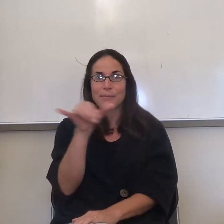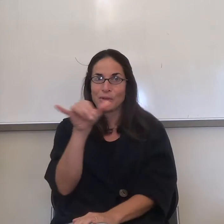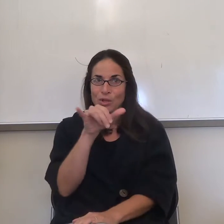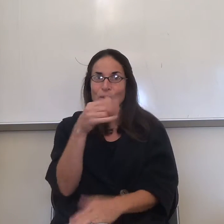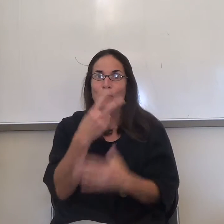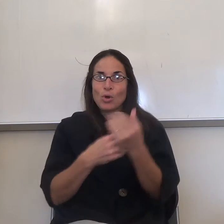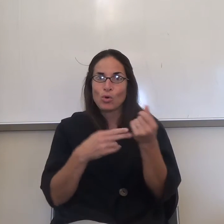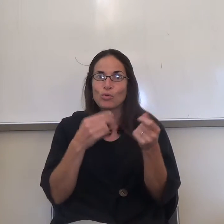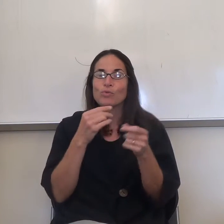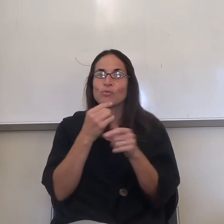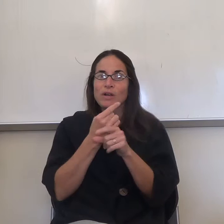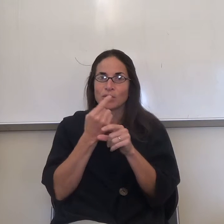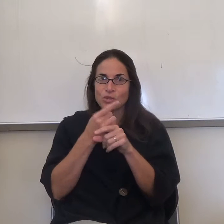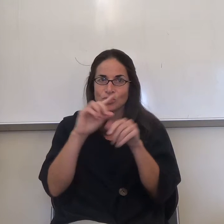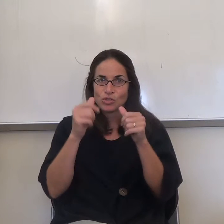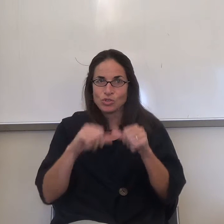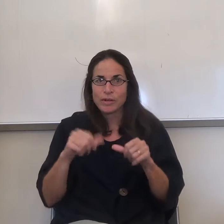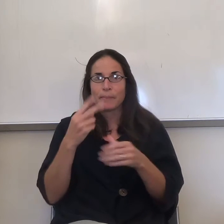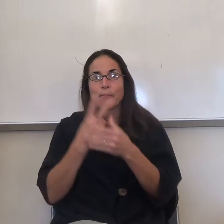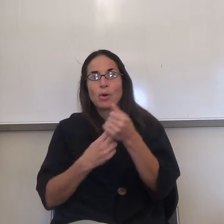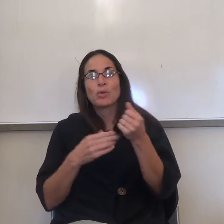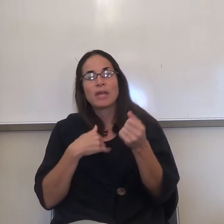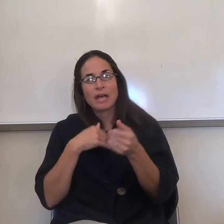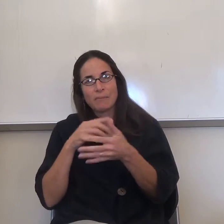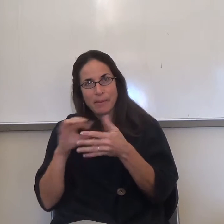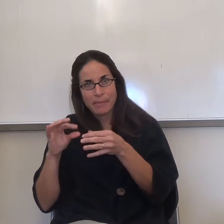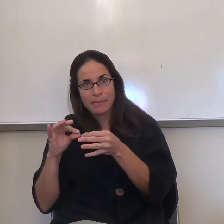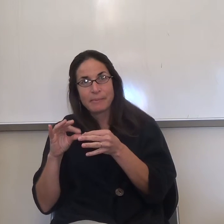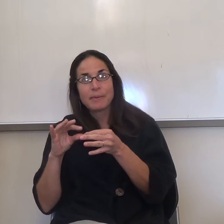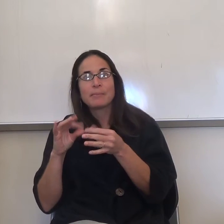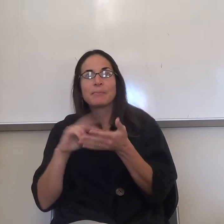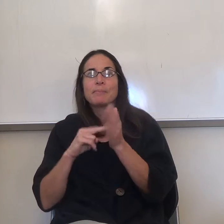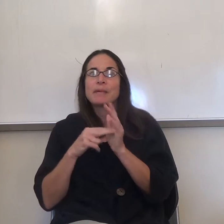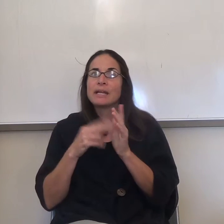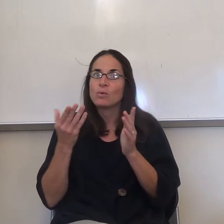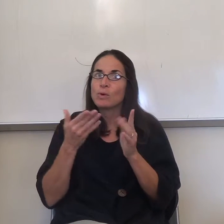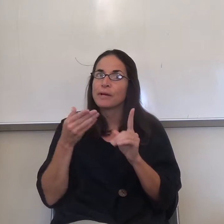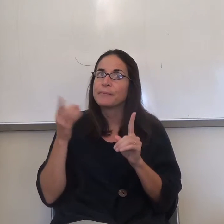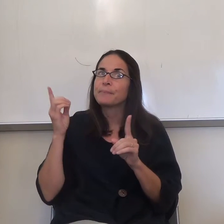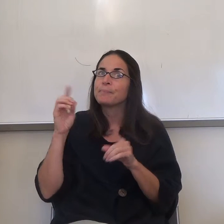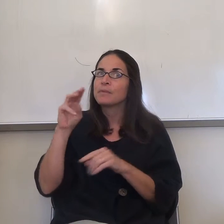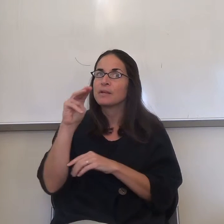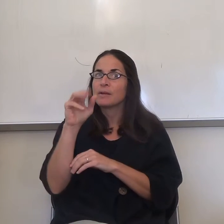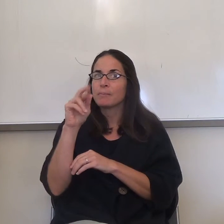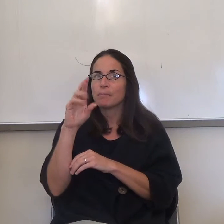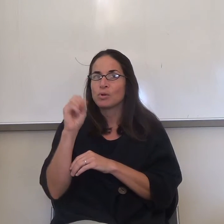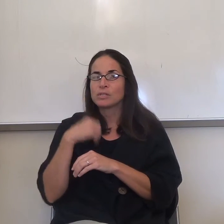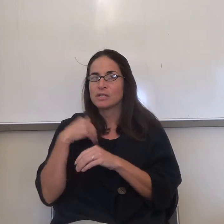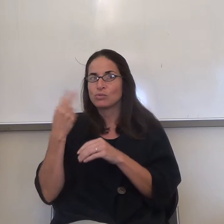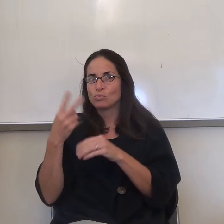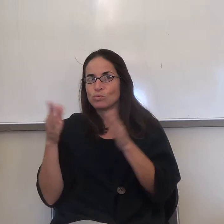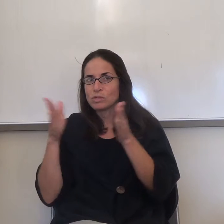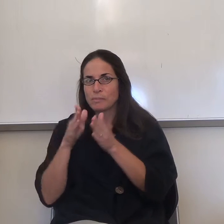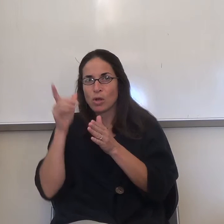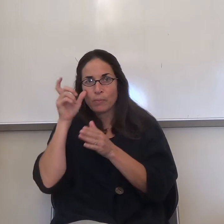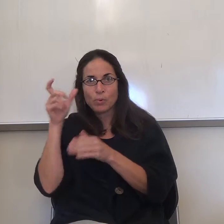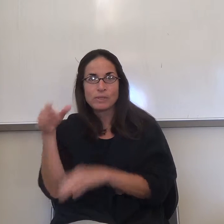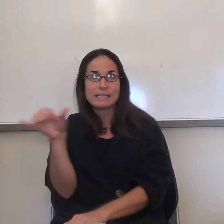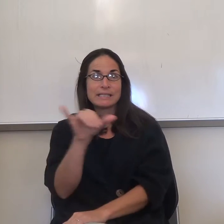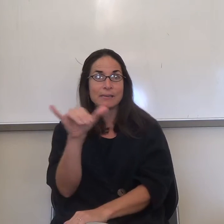shaped. Both moons do this. Mhm. So what it's really telling us is that Mars has two small moons that are very similar to each other. Yeah. But